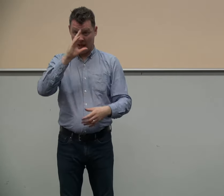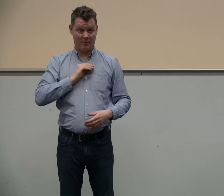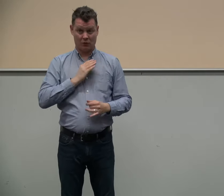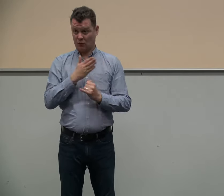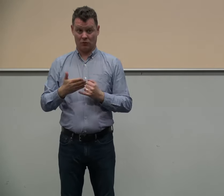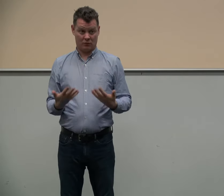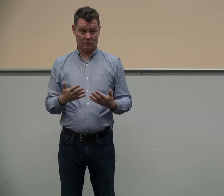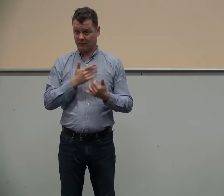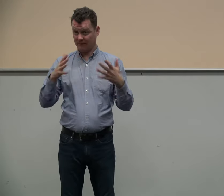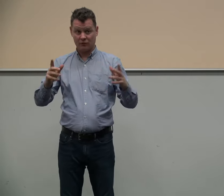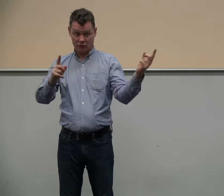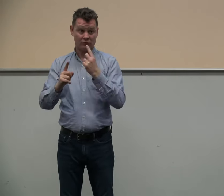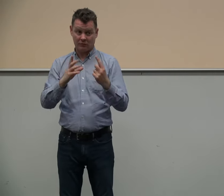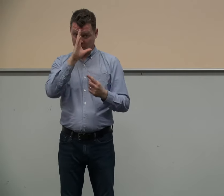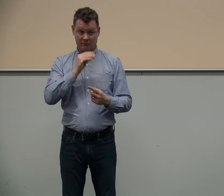As for me,